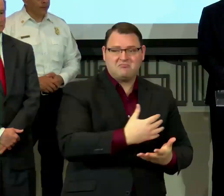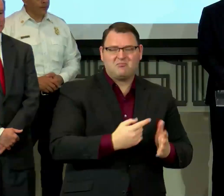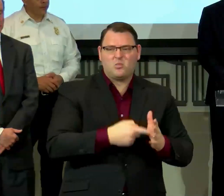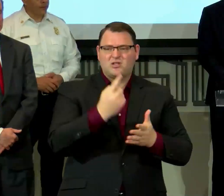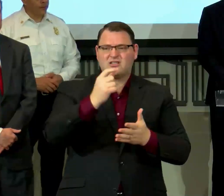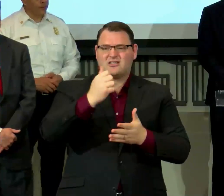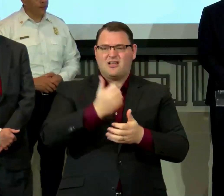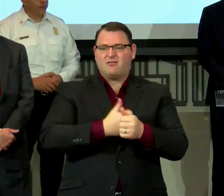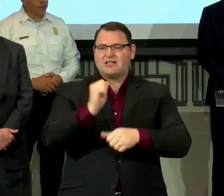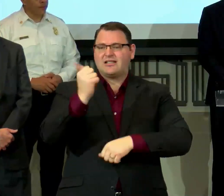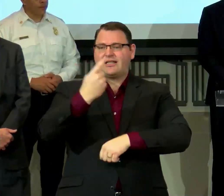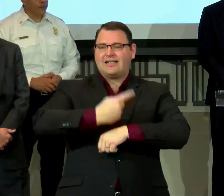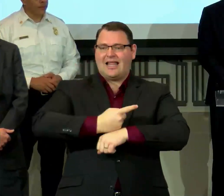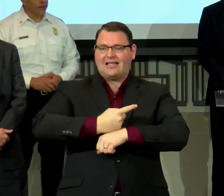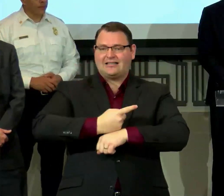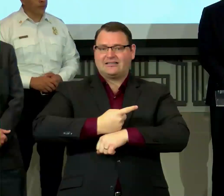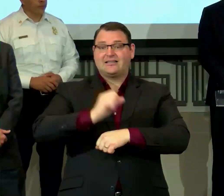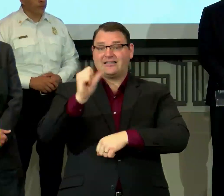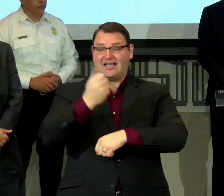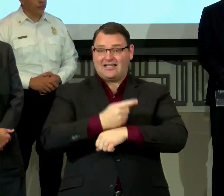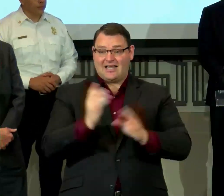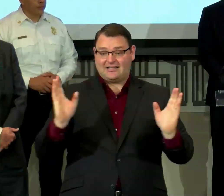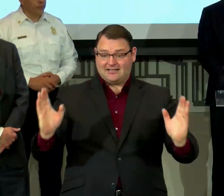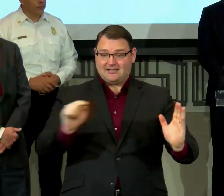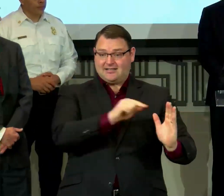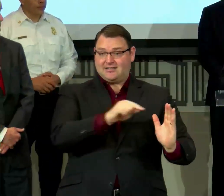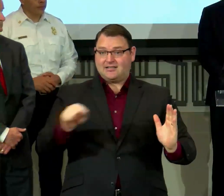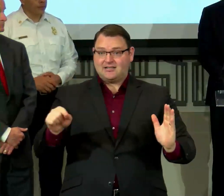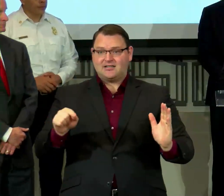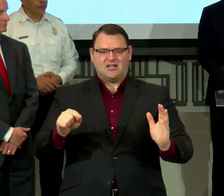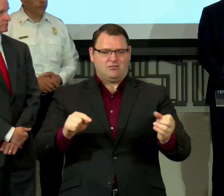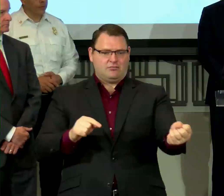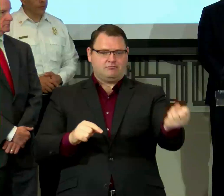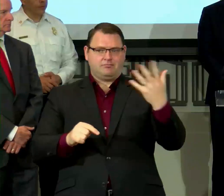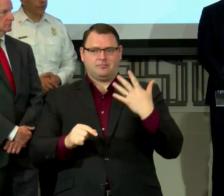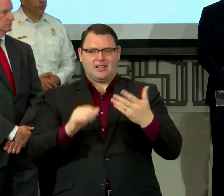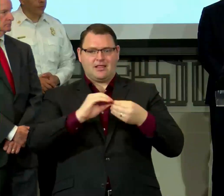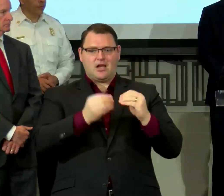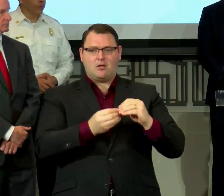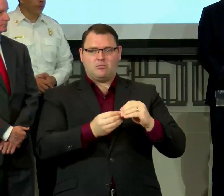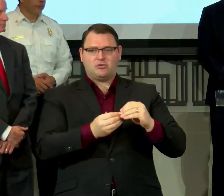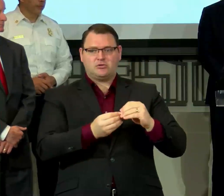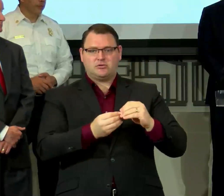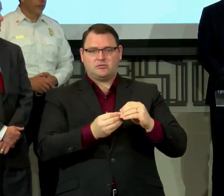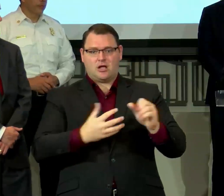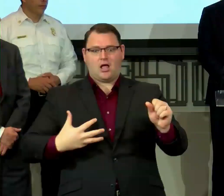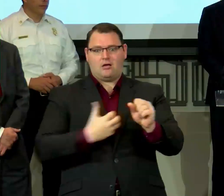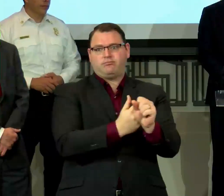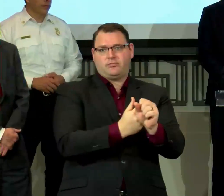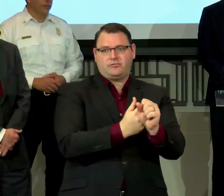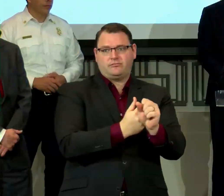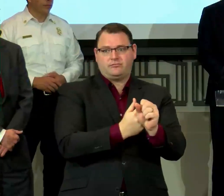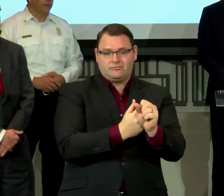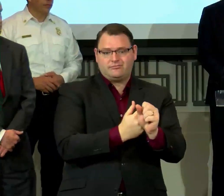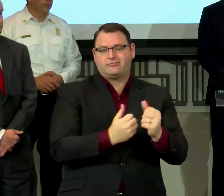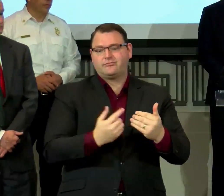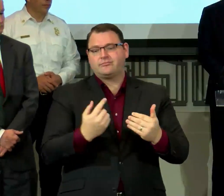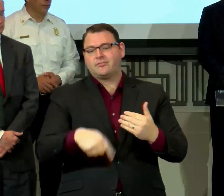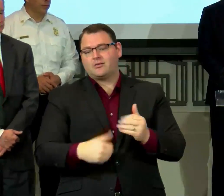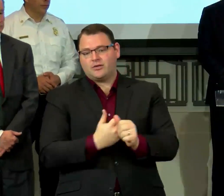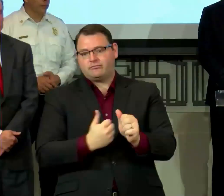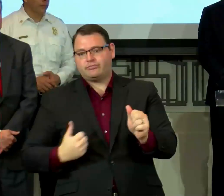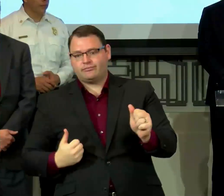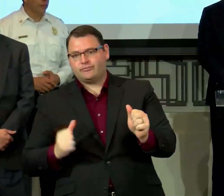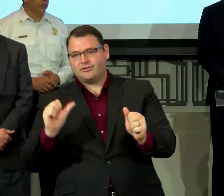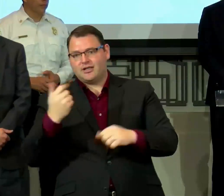makes the numbers very appearing to be unsteady. But what we need to understand is that the growth of the virus, the spread of the virus